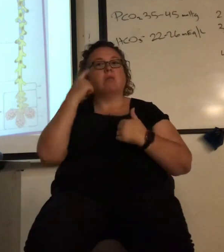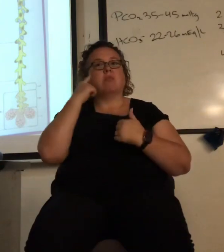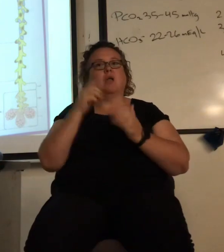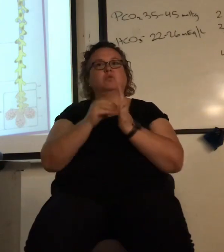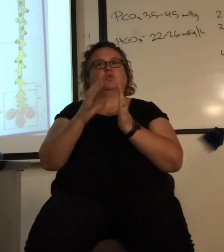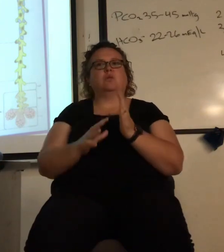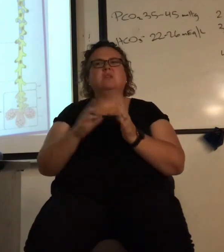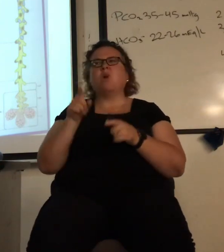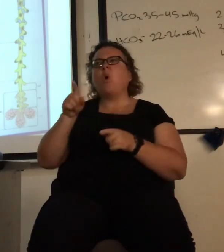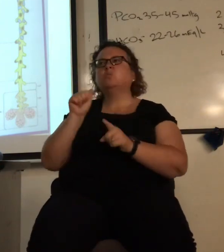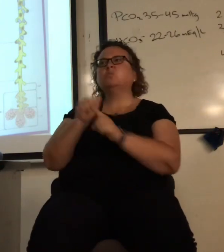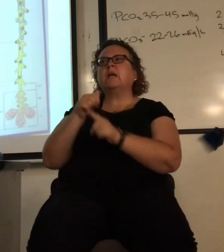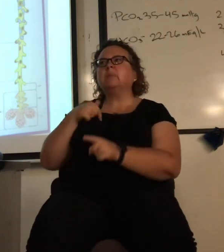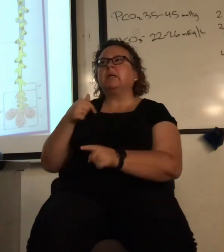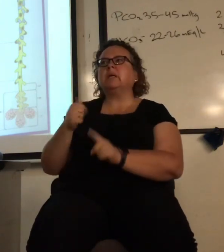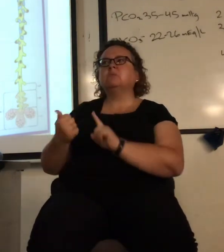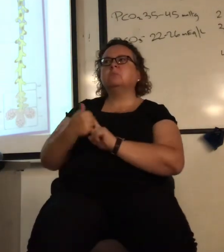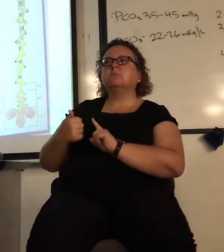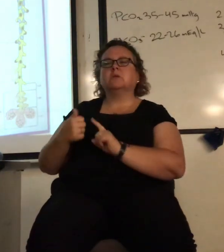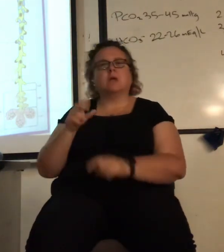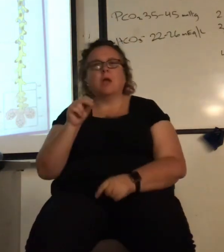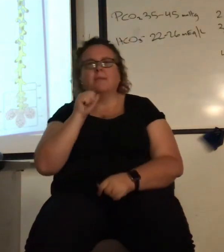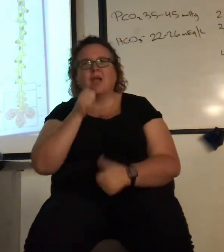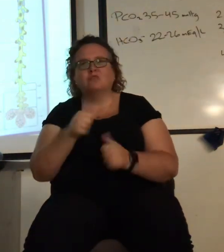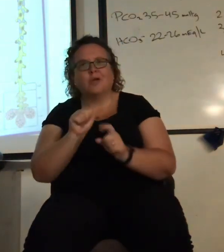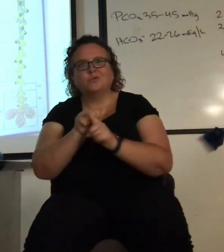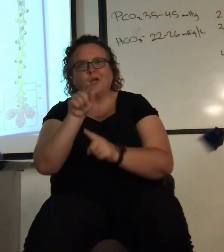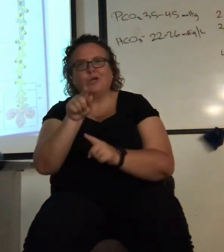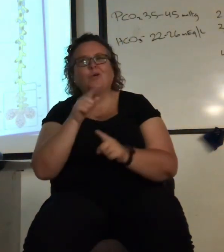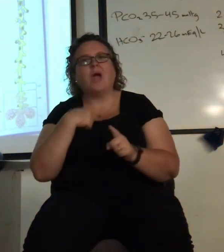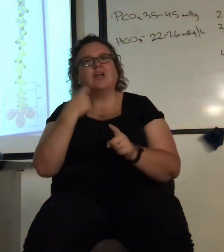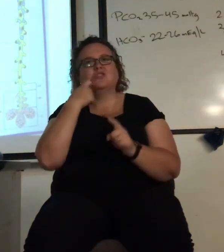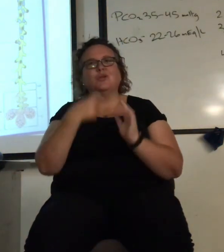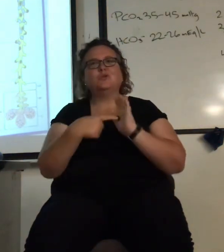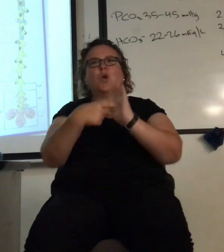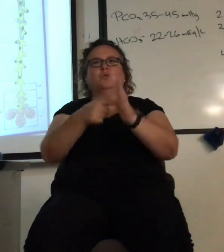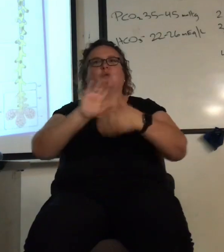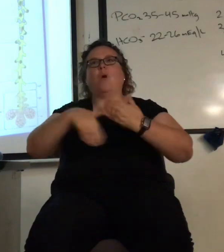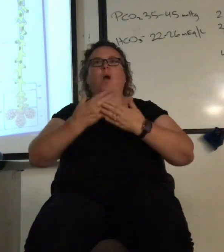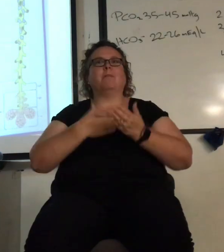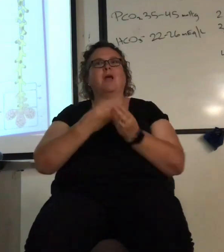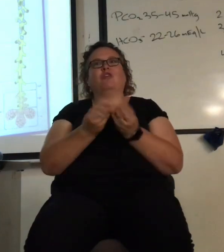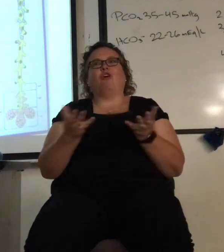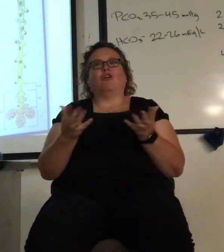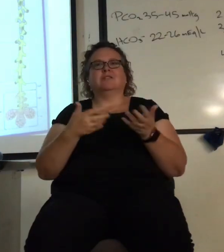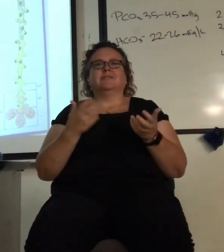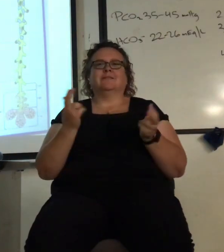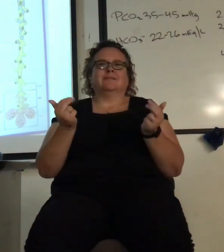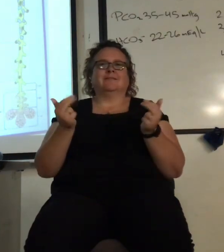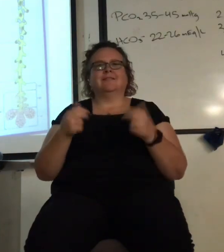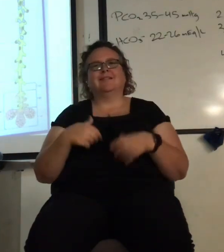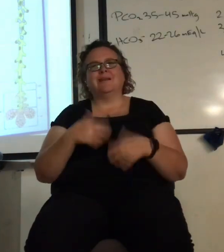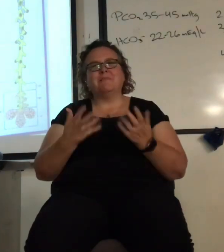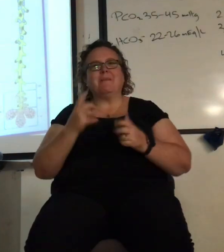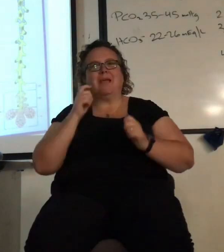bronchial. What do respiratory bronchial have that other bronchials do not? Respiratory. They have